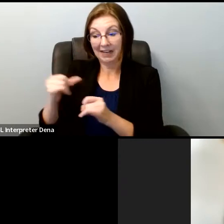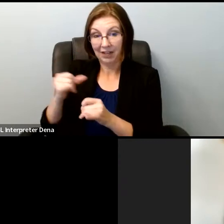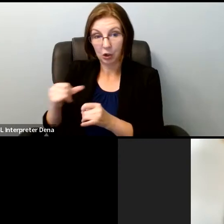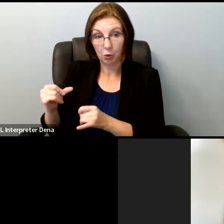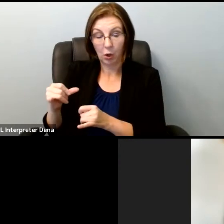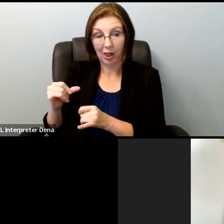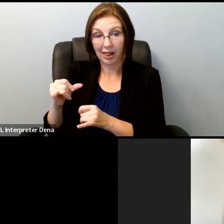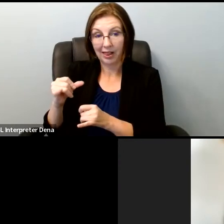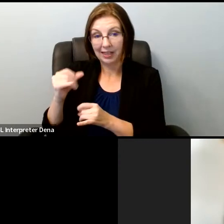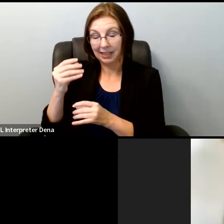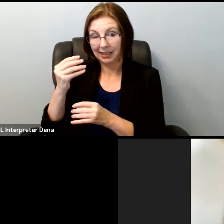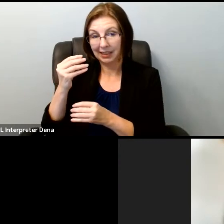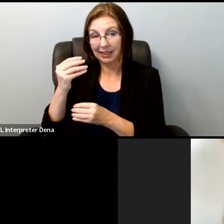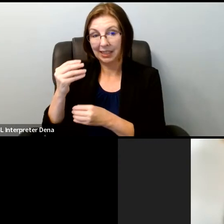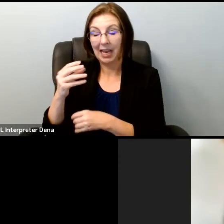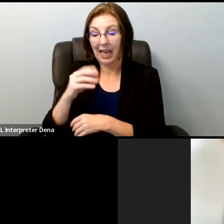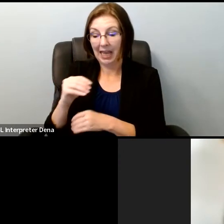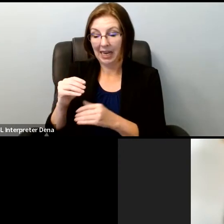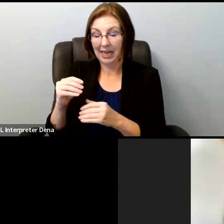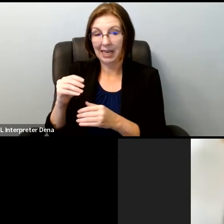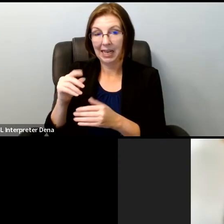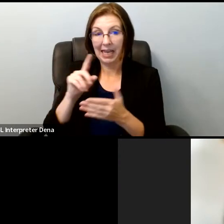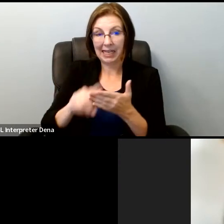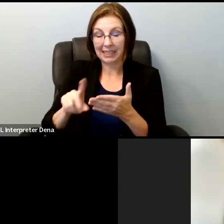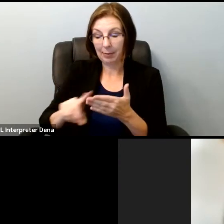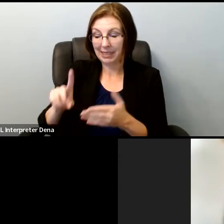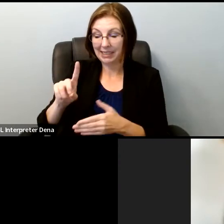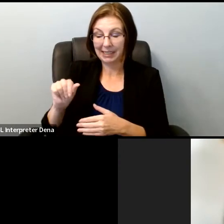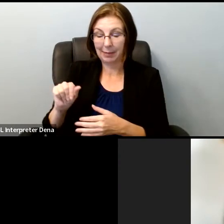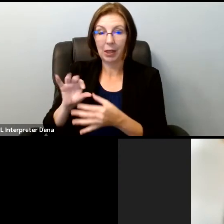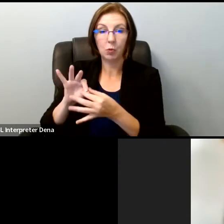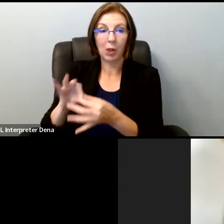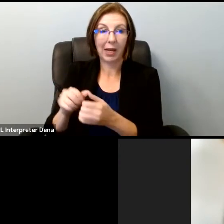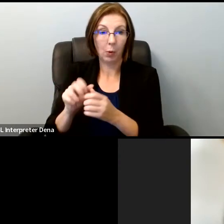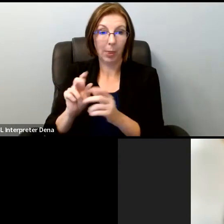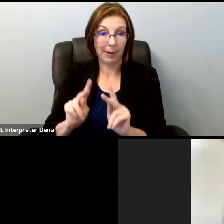and examining disability data for individuals.